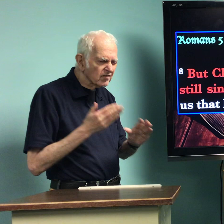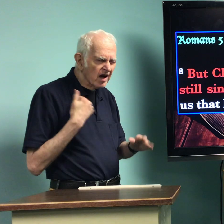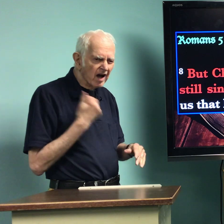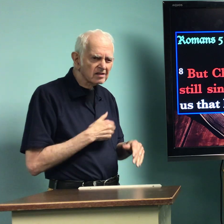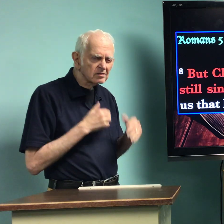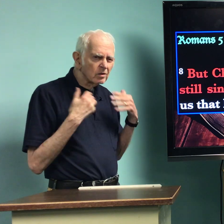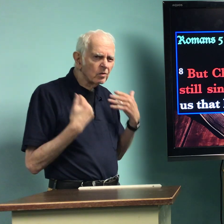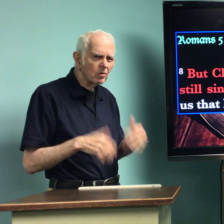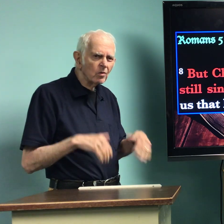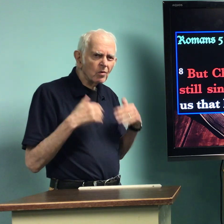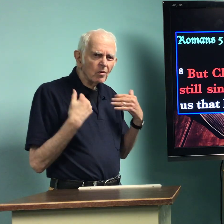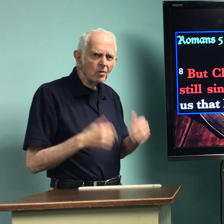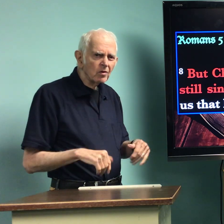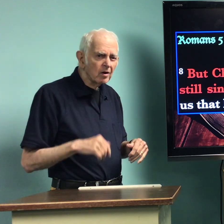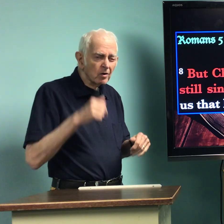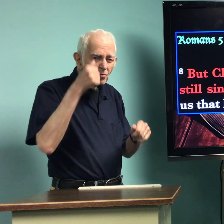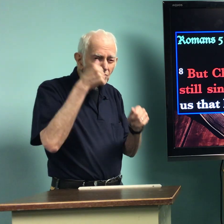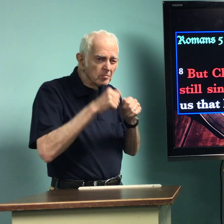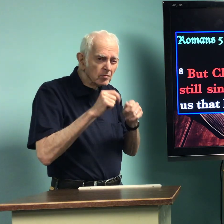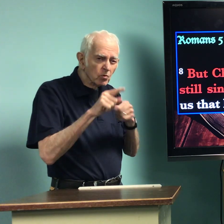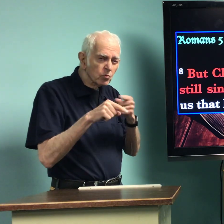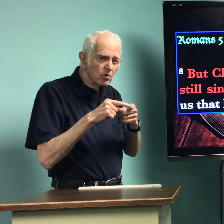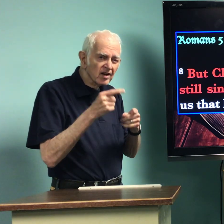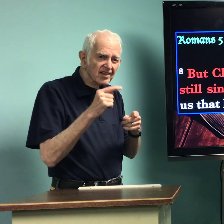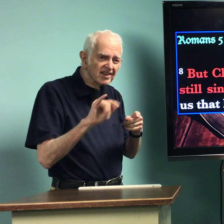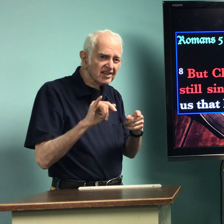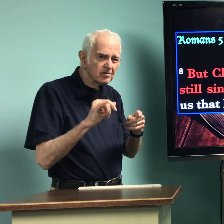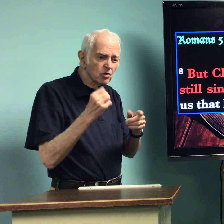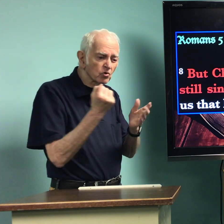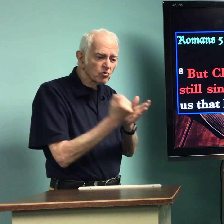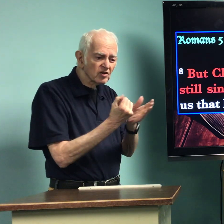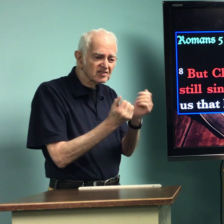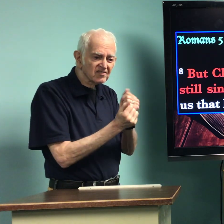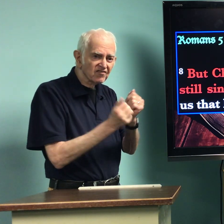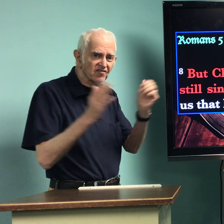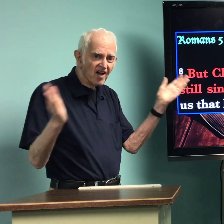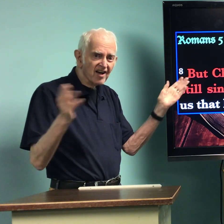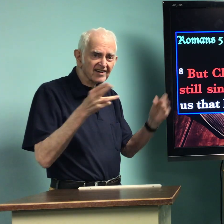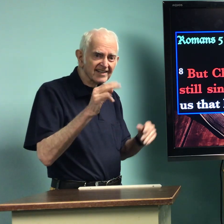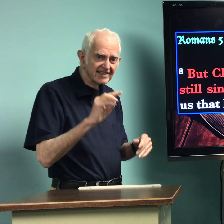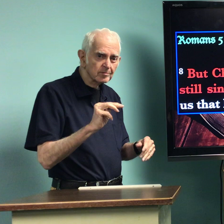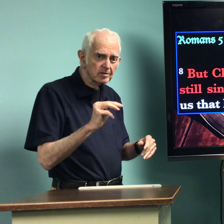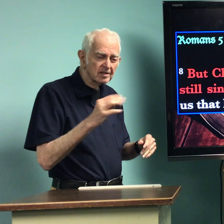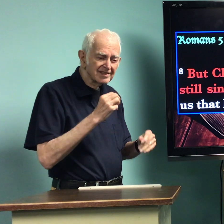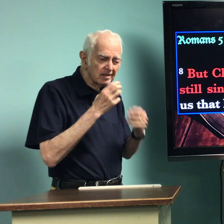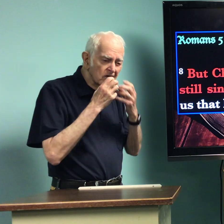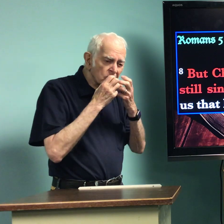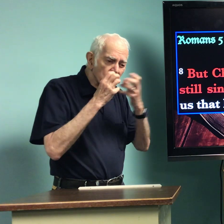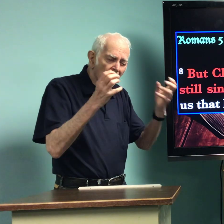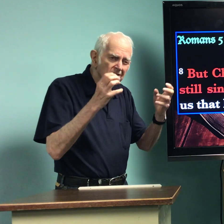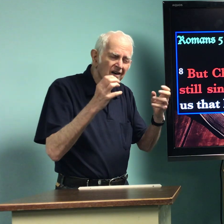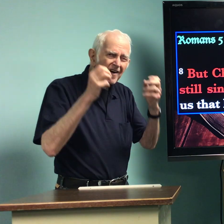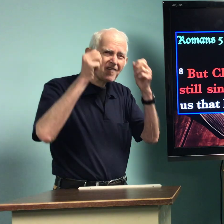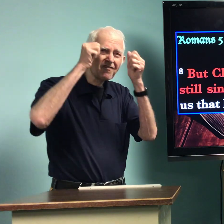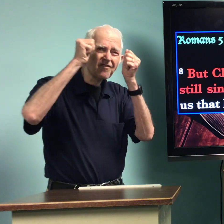Jesus forgives us. Wow. Remember when they crucified him, he cried out,